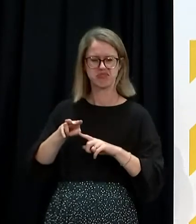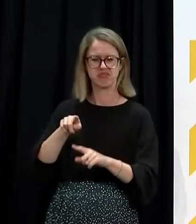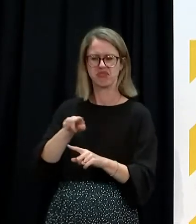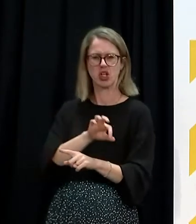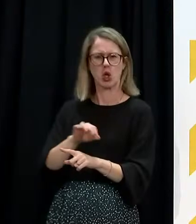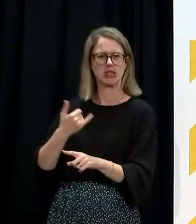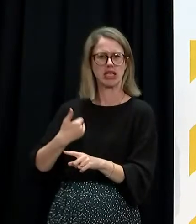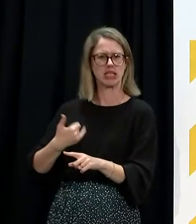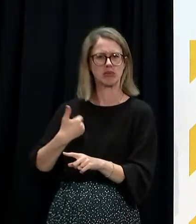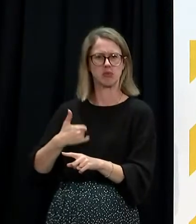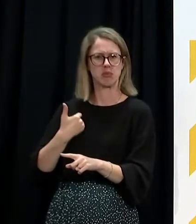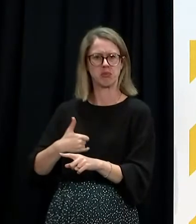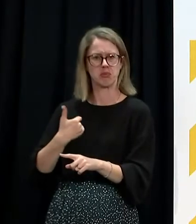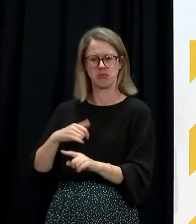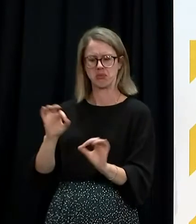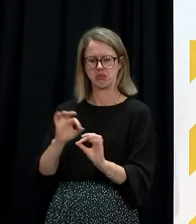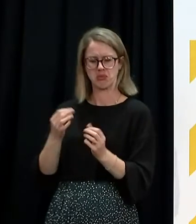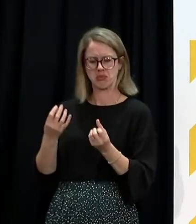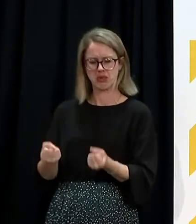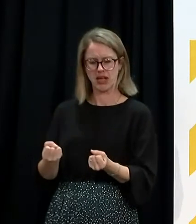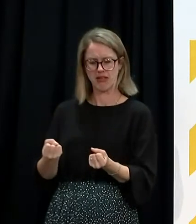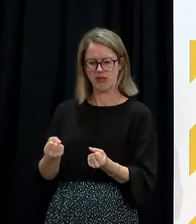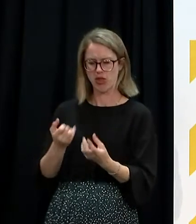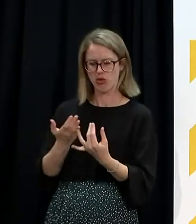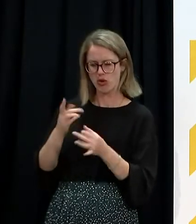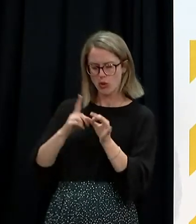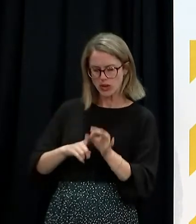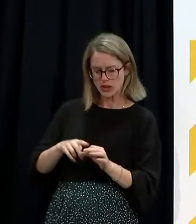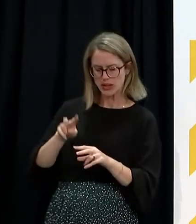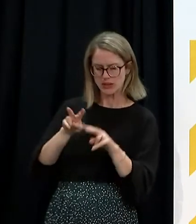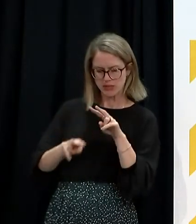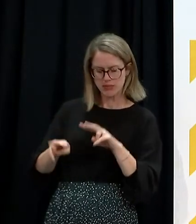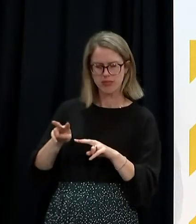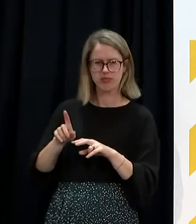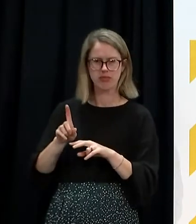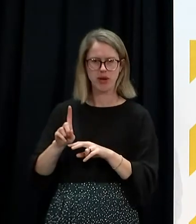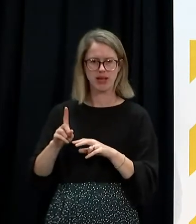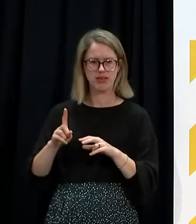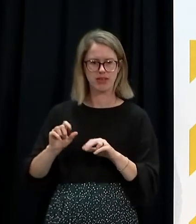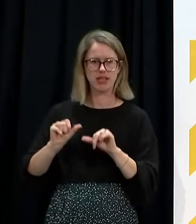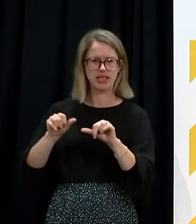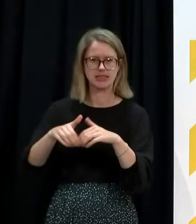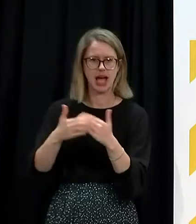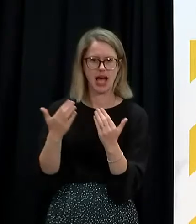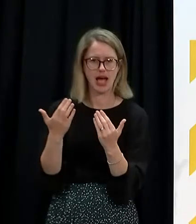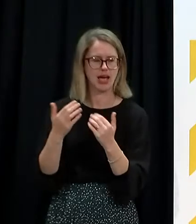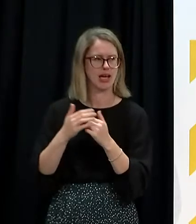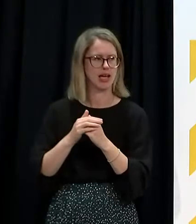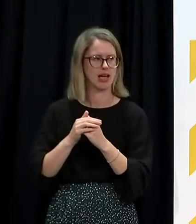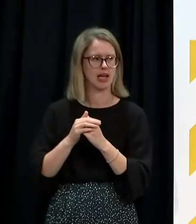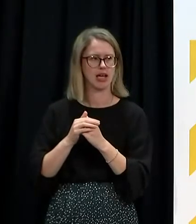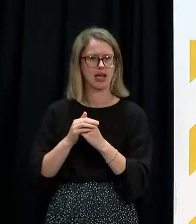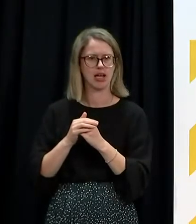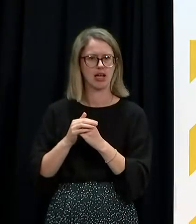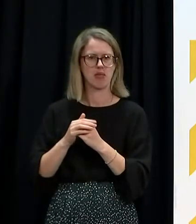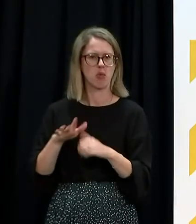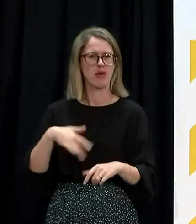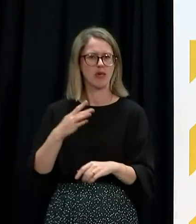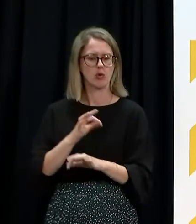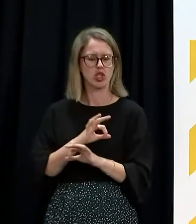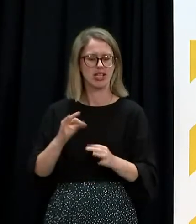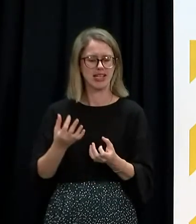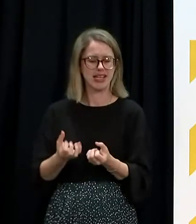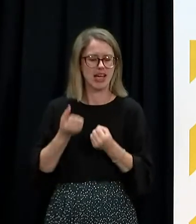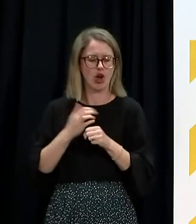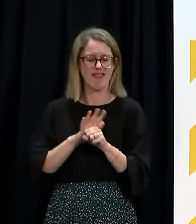no symptoms at all at that point in time through the screening questionnaire that's done routinely, but there's no suggestion that the person was infected during that visit to